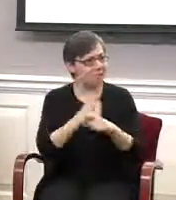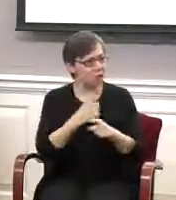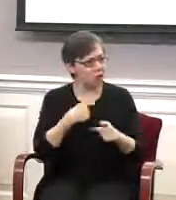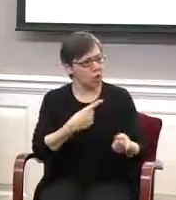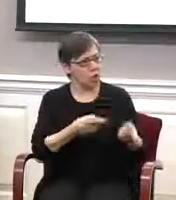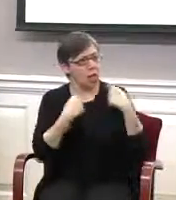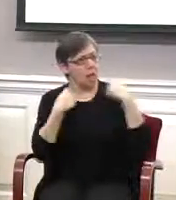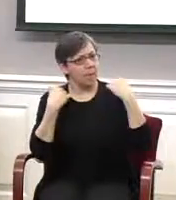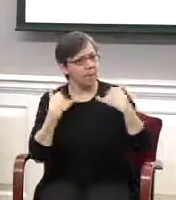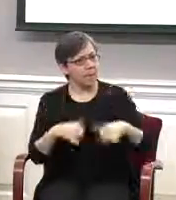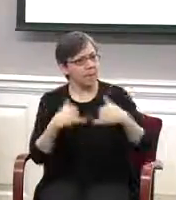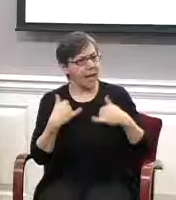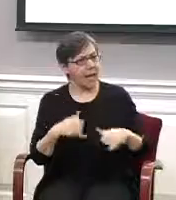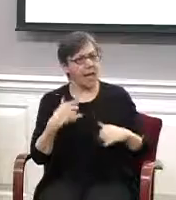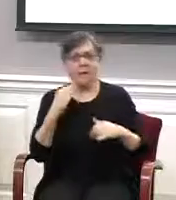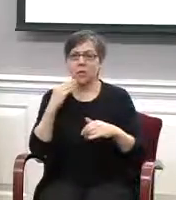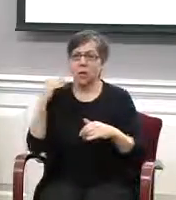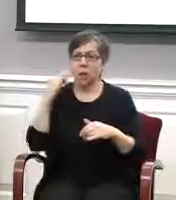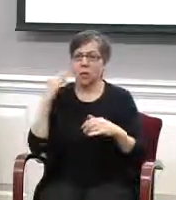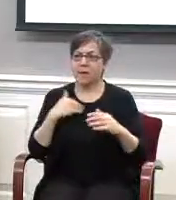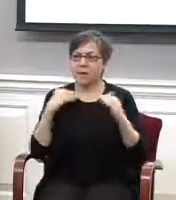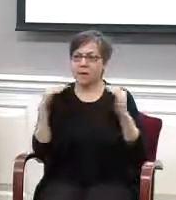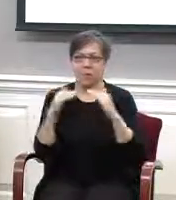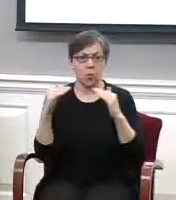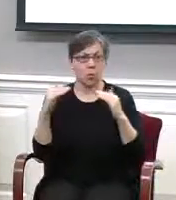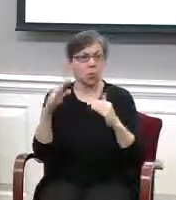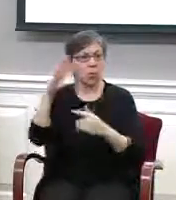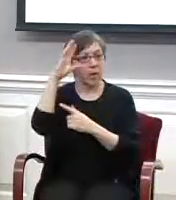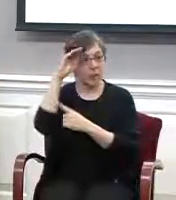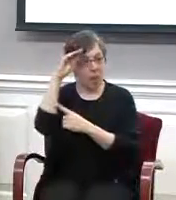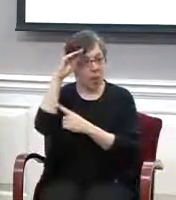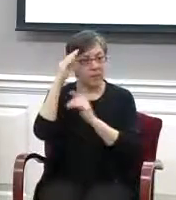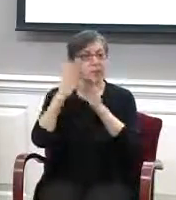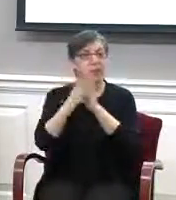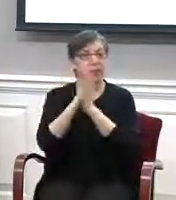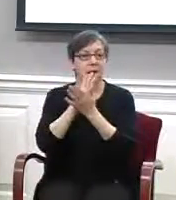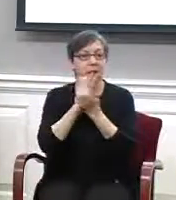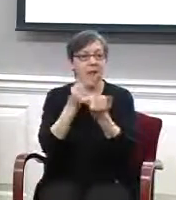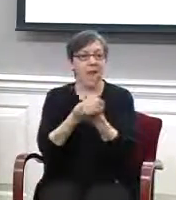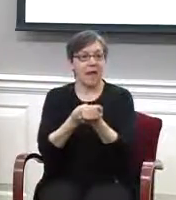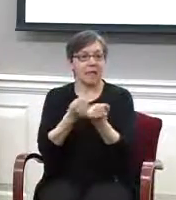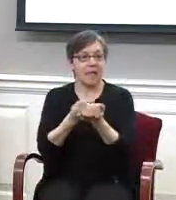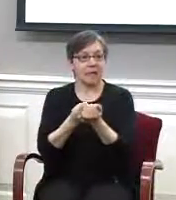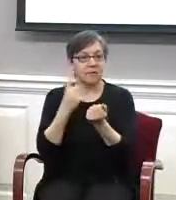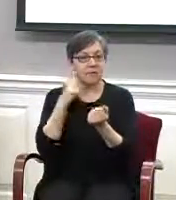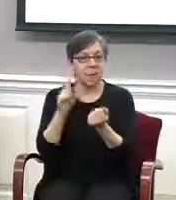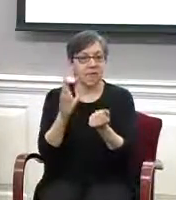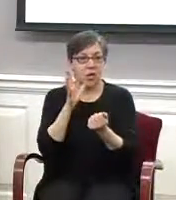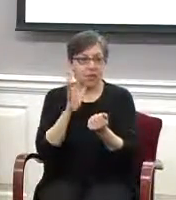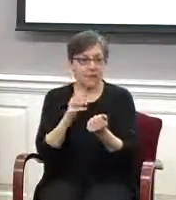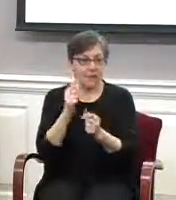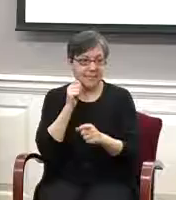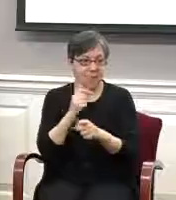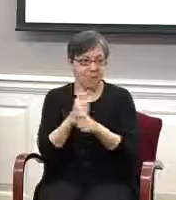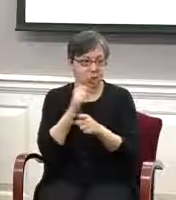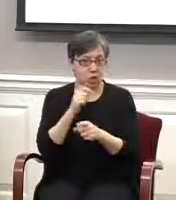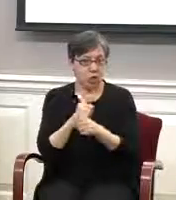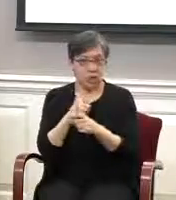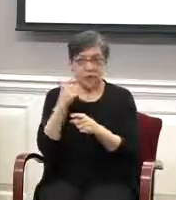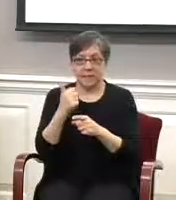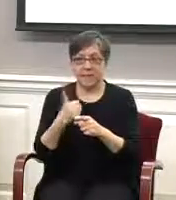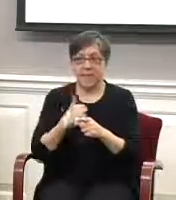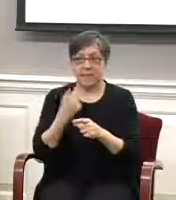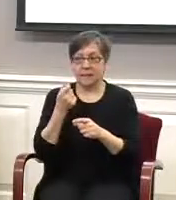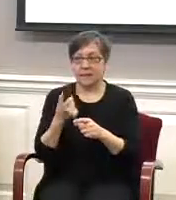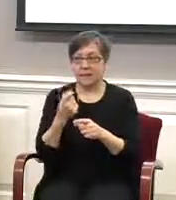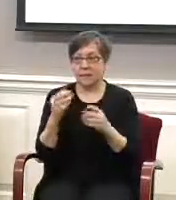and we have equal tasks at home. So the boys became really important advocates for their sisters as well, or the girls in the community, because they had a little more